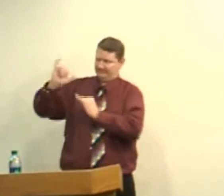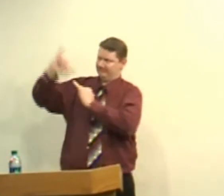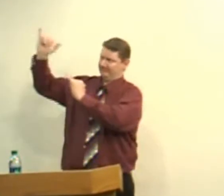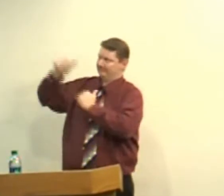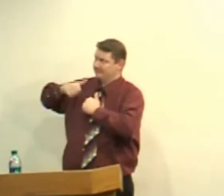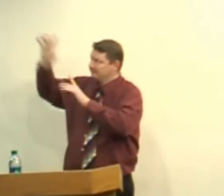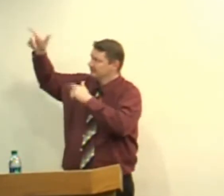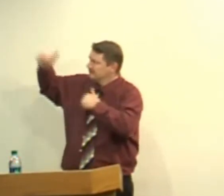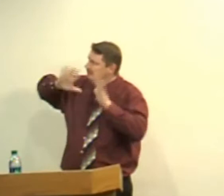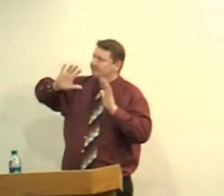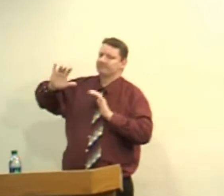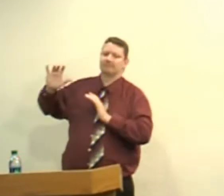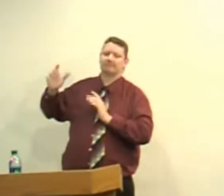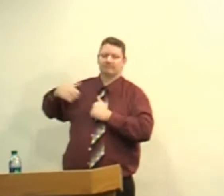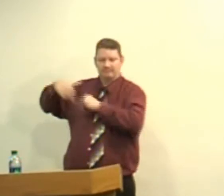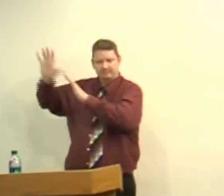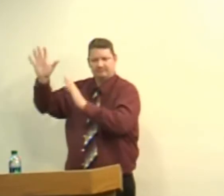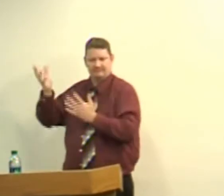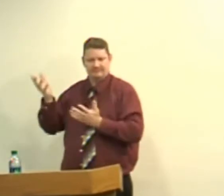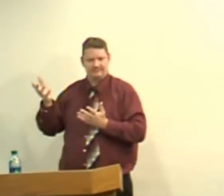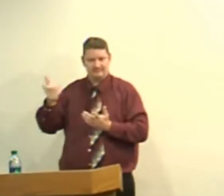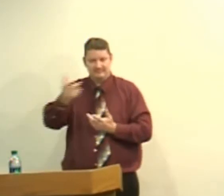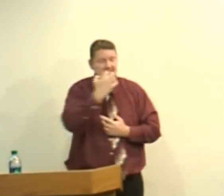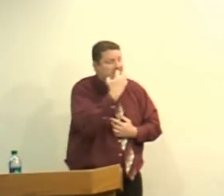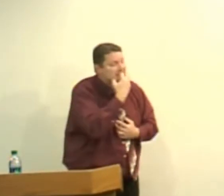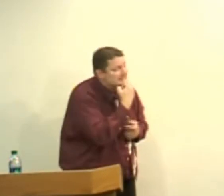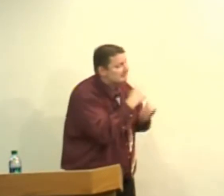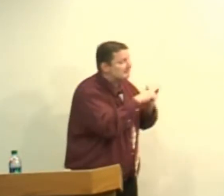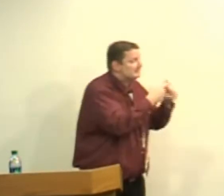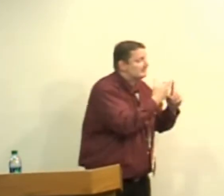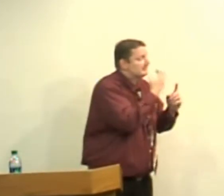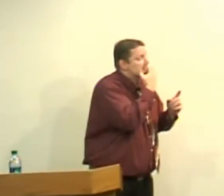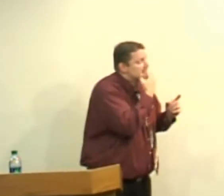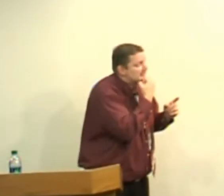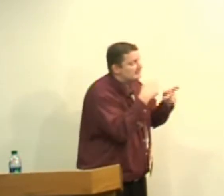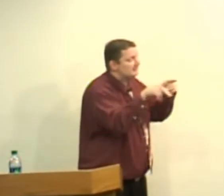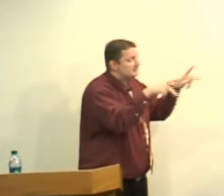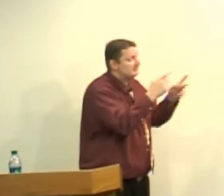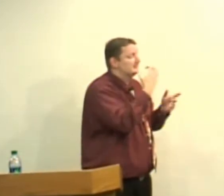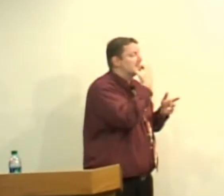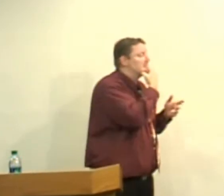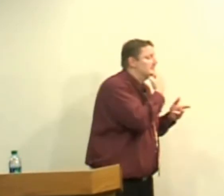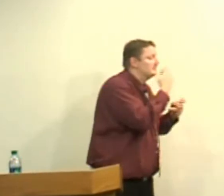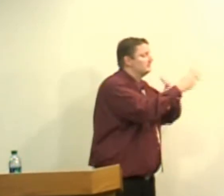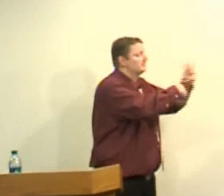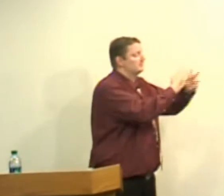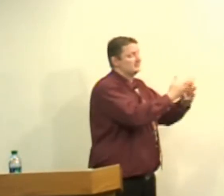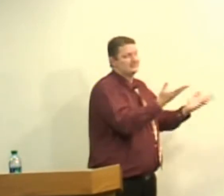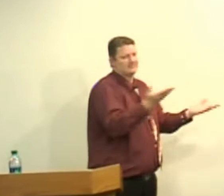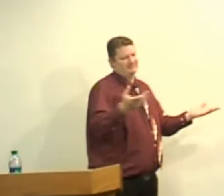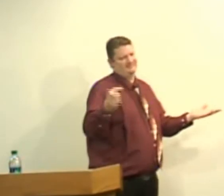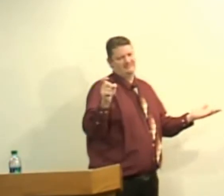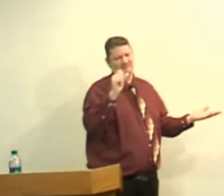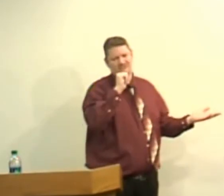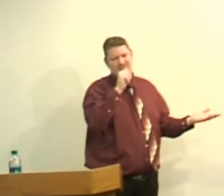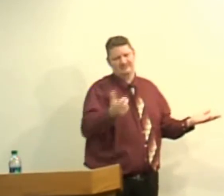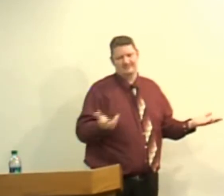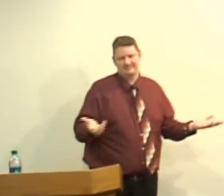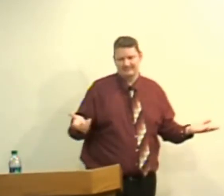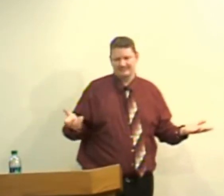Jesus Christ did this for us. And we need to be more like him. We cannot put him away. We cannot say, no, I really want to go to those parties with